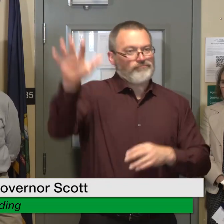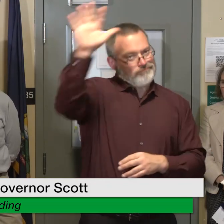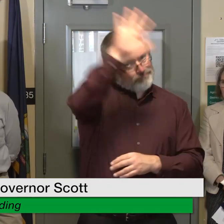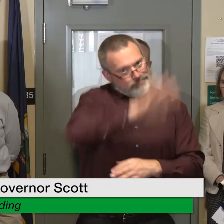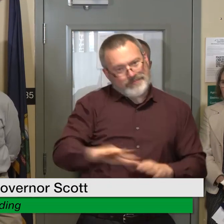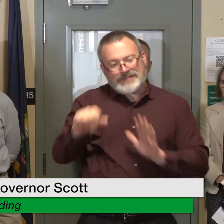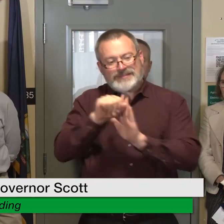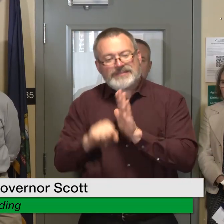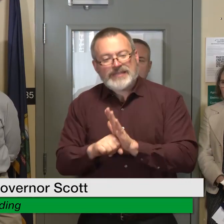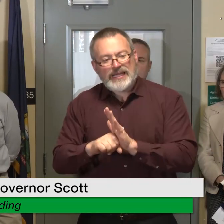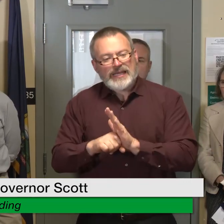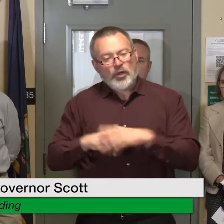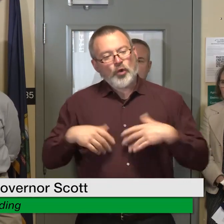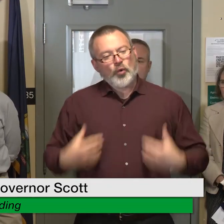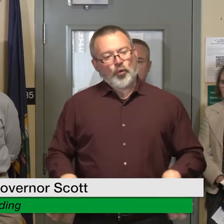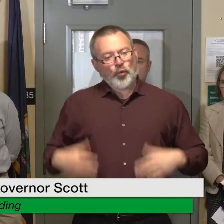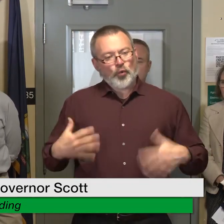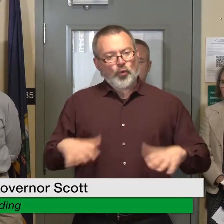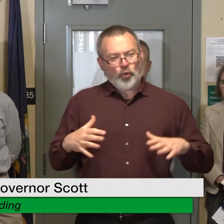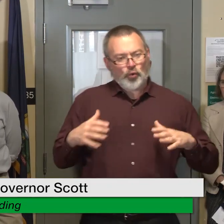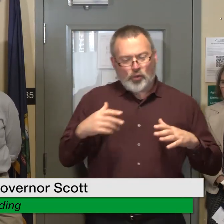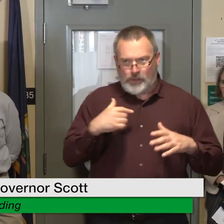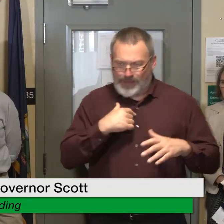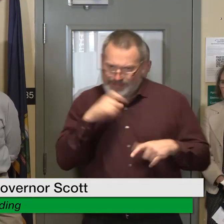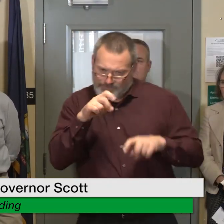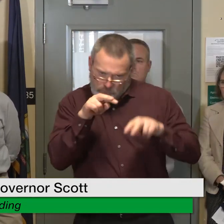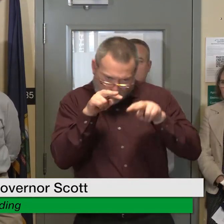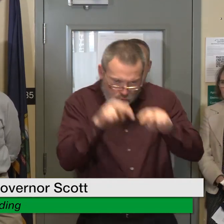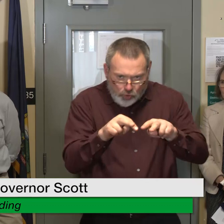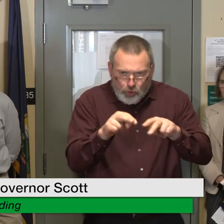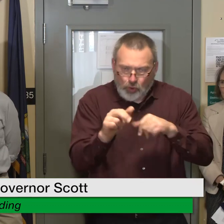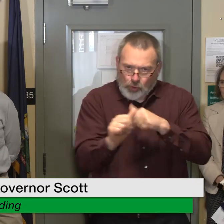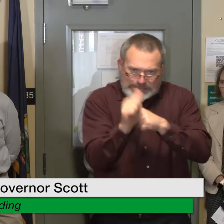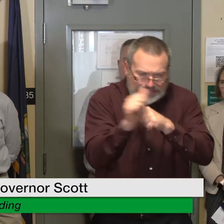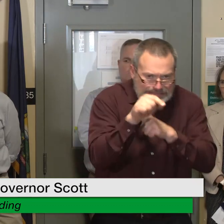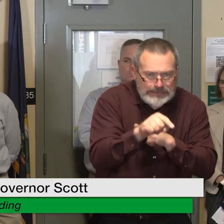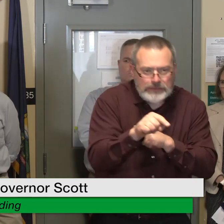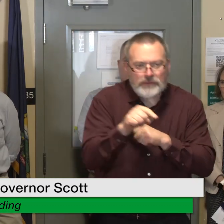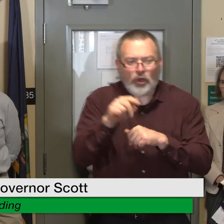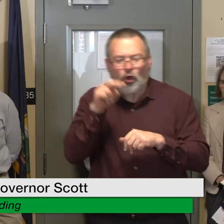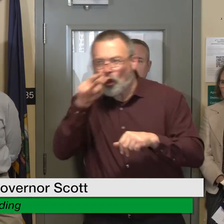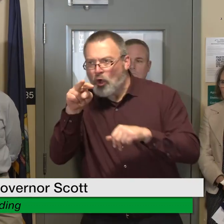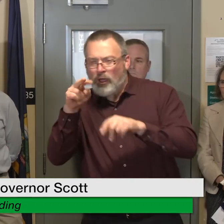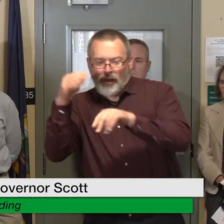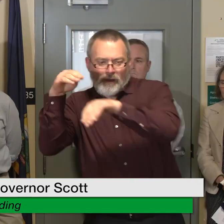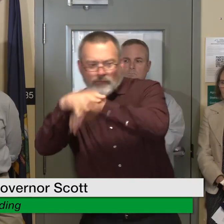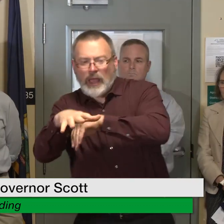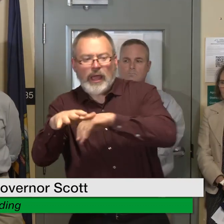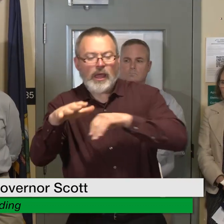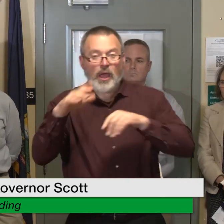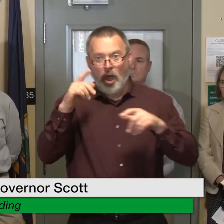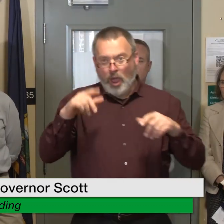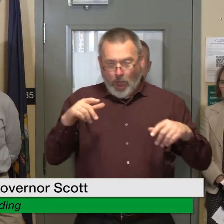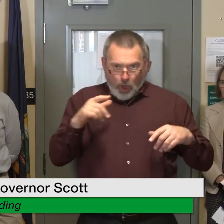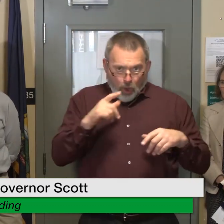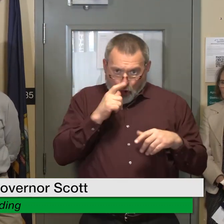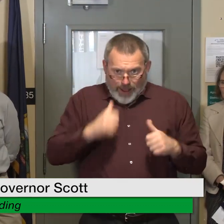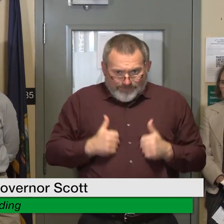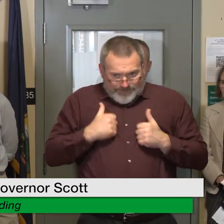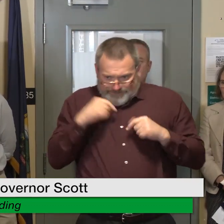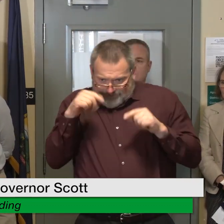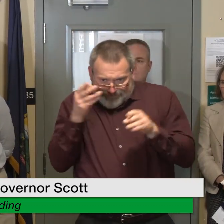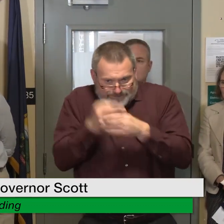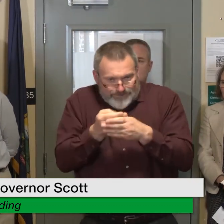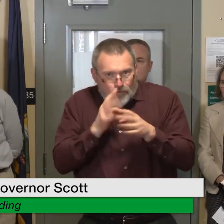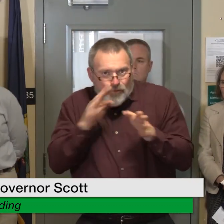for and can present real risk to each of us, as well as those who live downstream. So I want